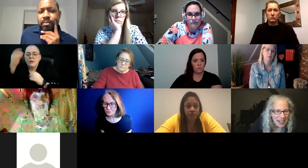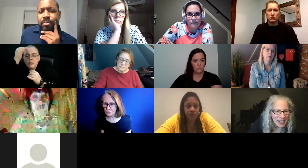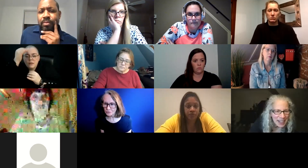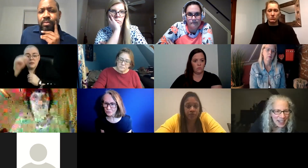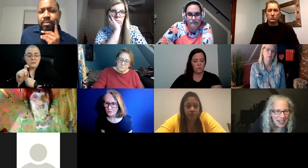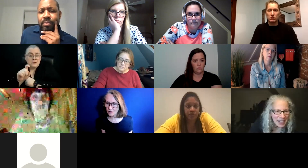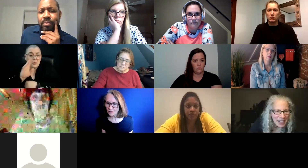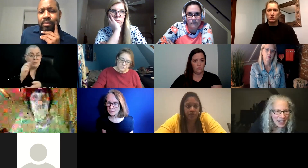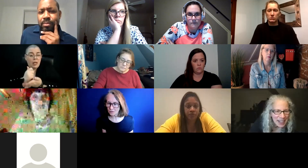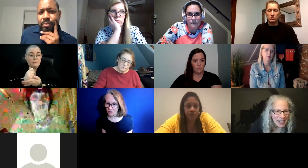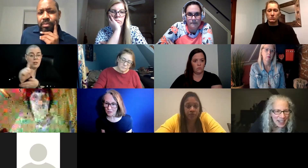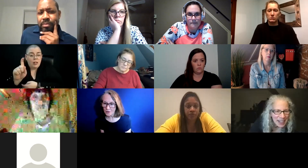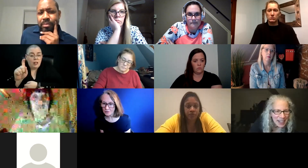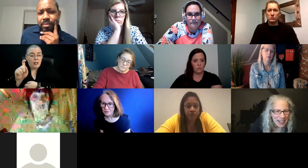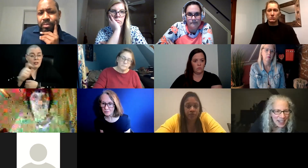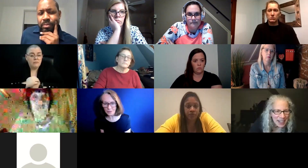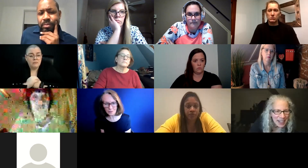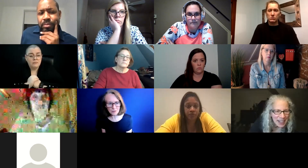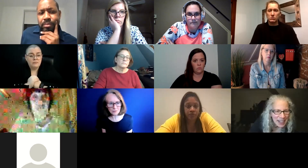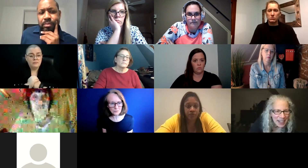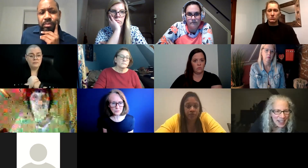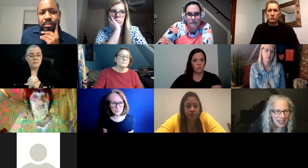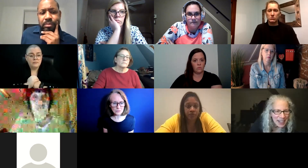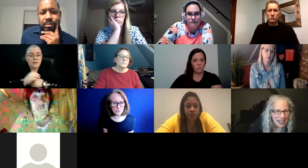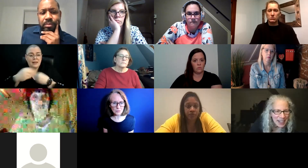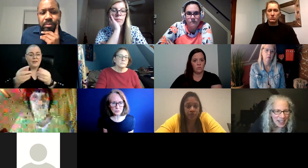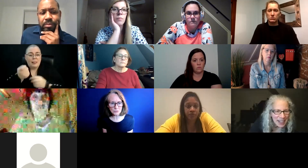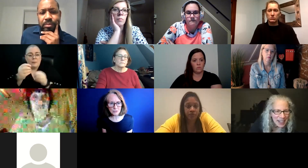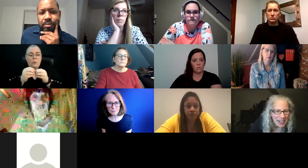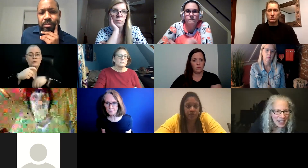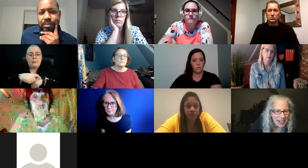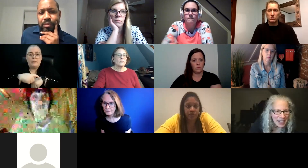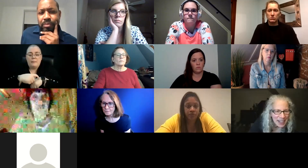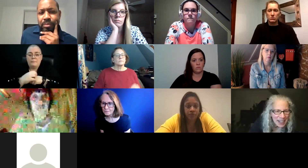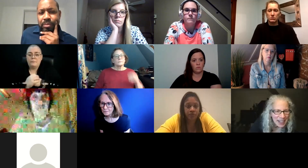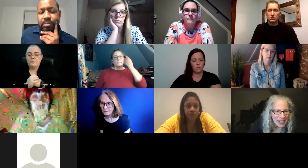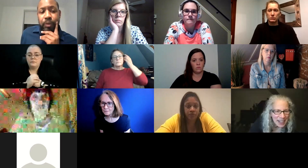through the documents, think about them. Would that be helpful to you to have a little more time?